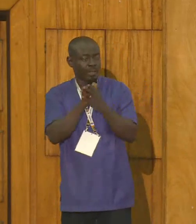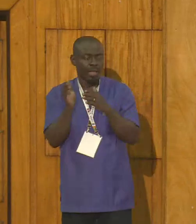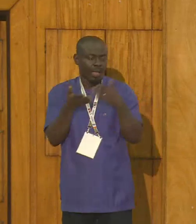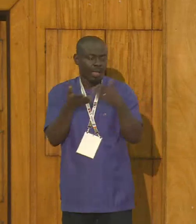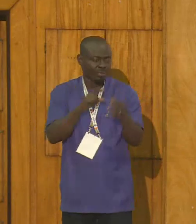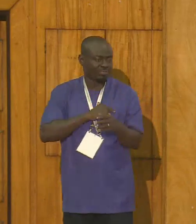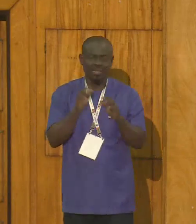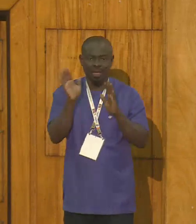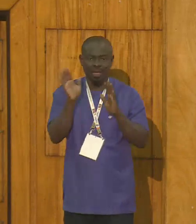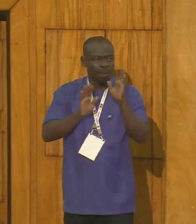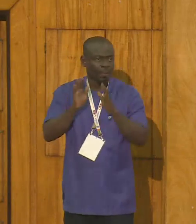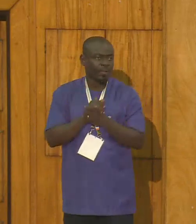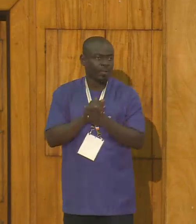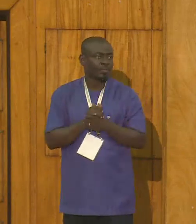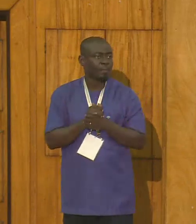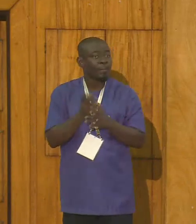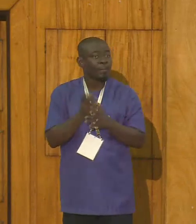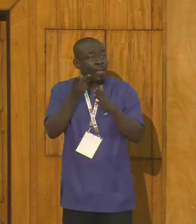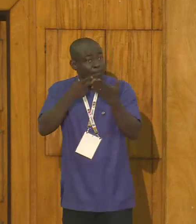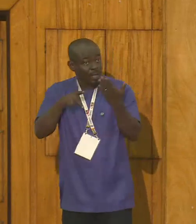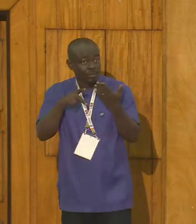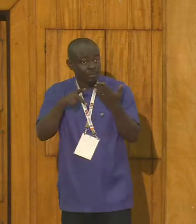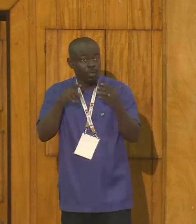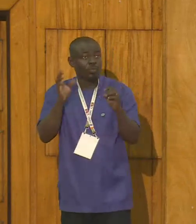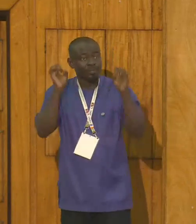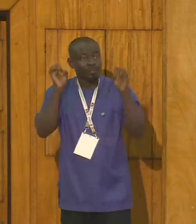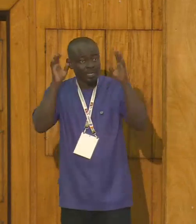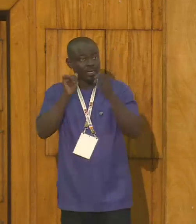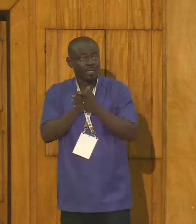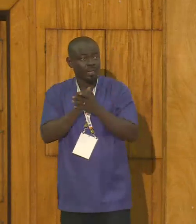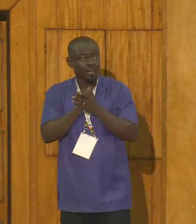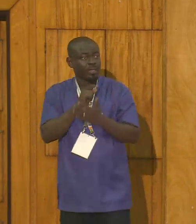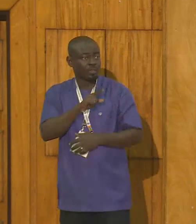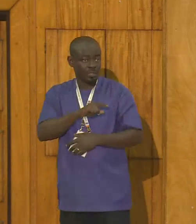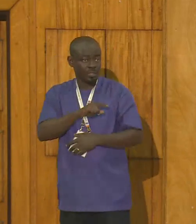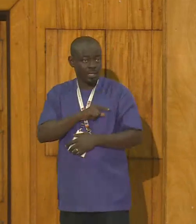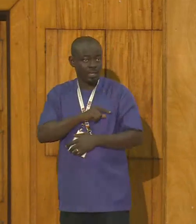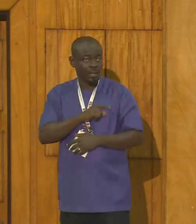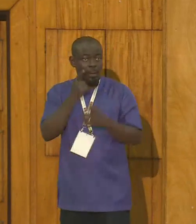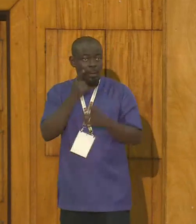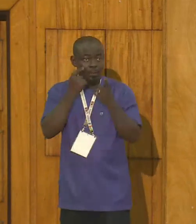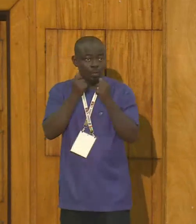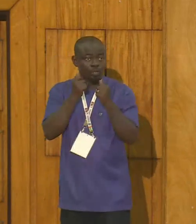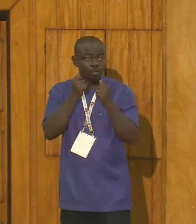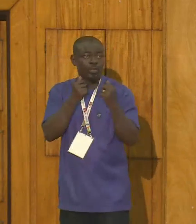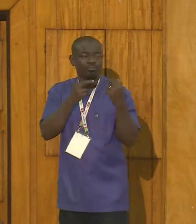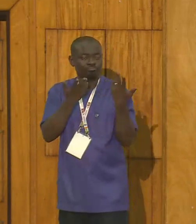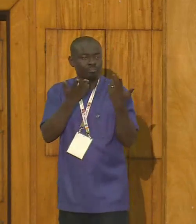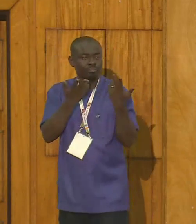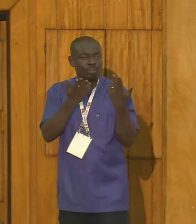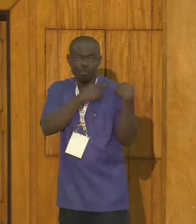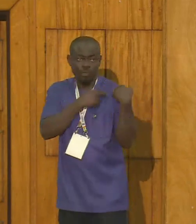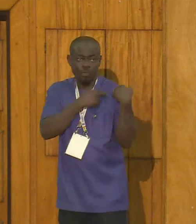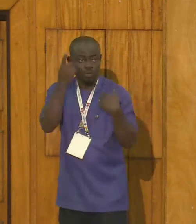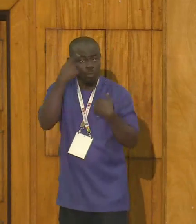that. Part of the risks is that it's mainly gendered because of the roles women play. Going to